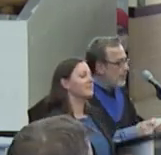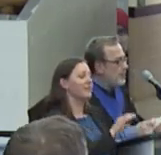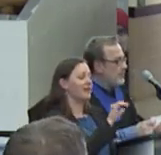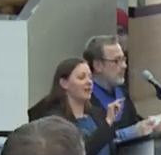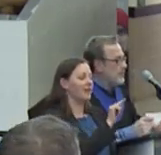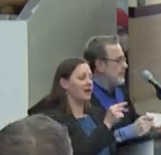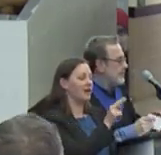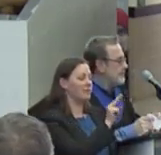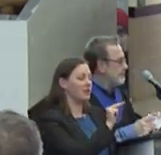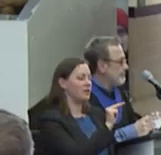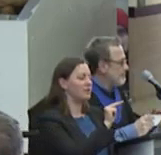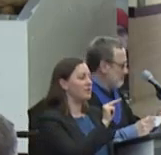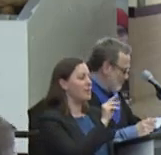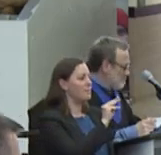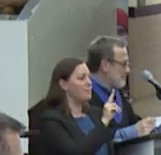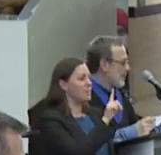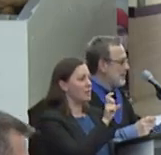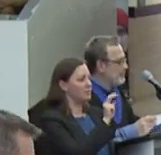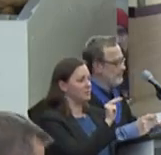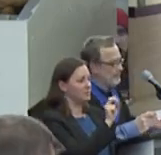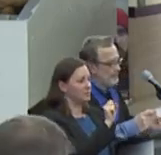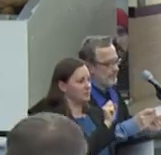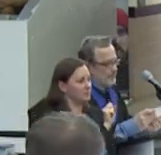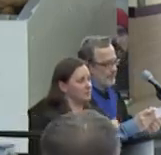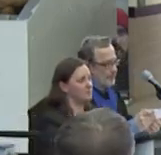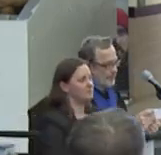Catherine Mullins.